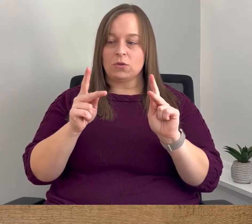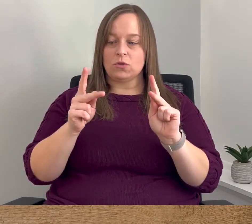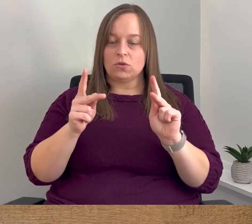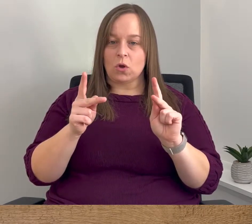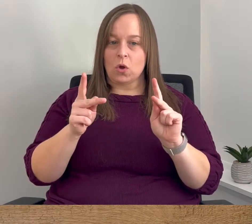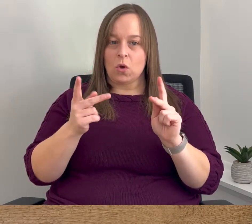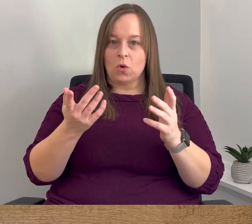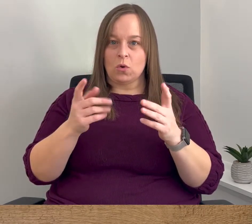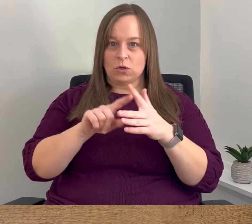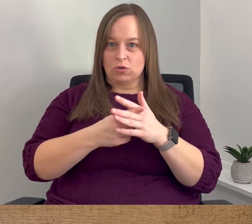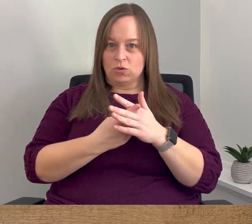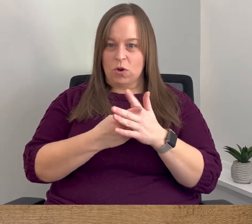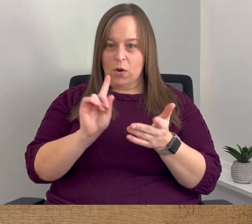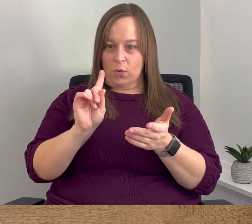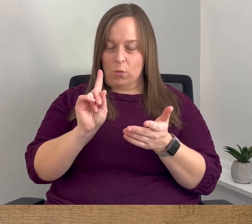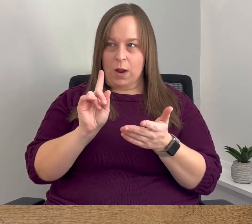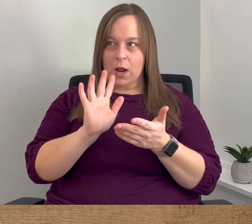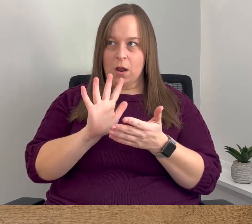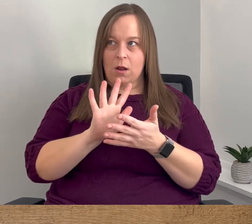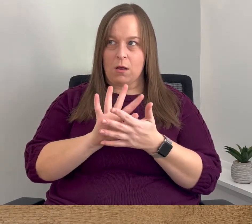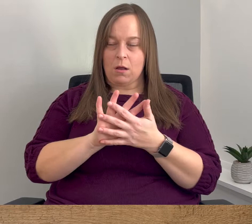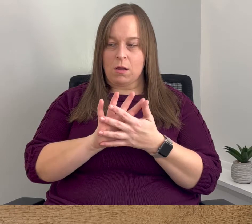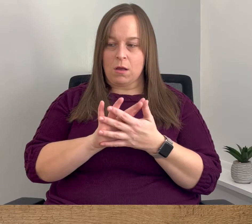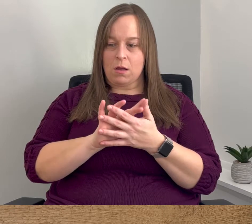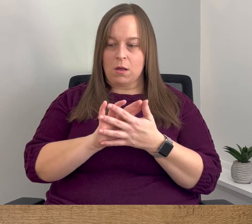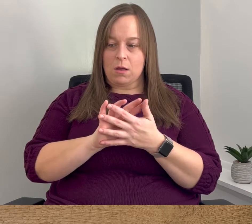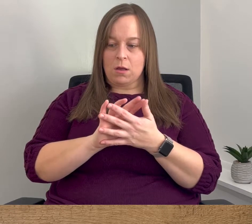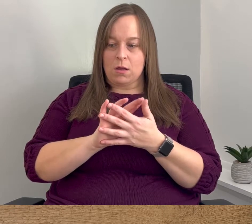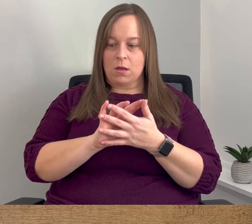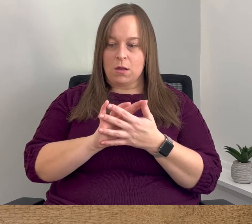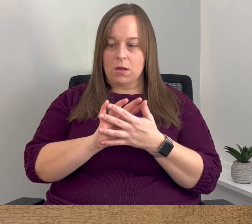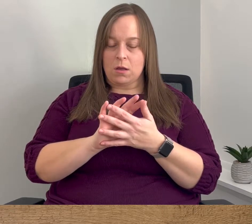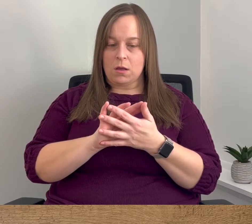Okay, so where I want to start at